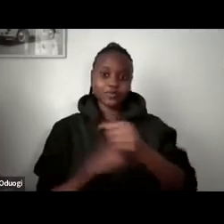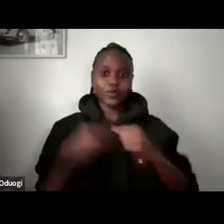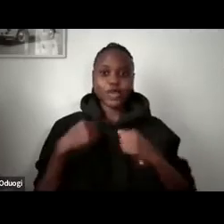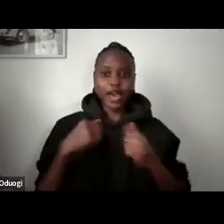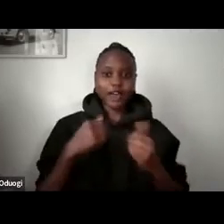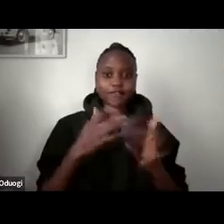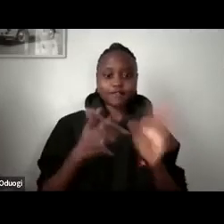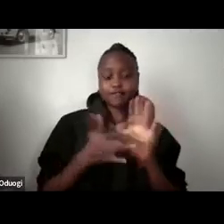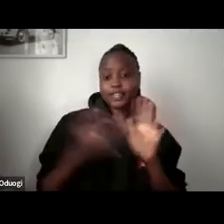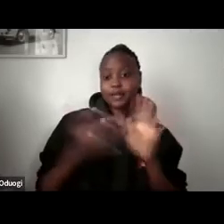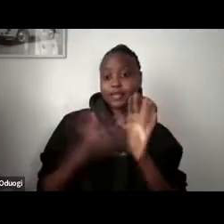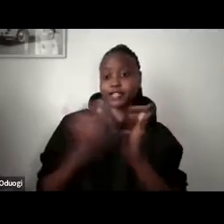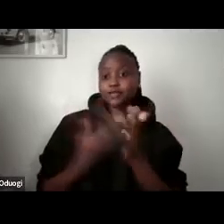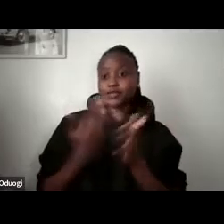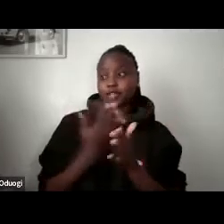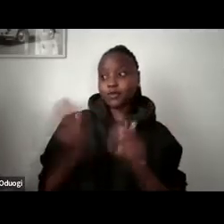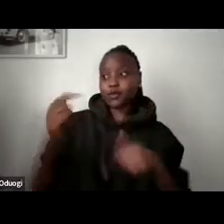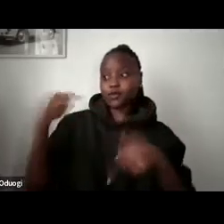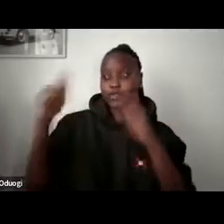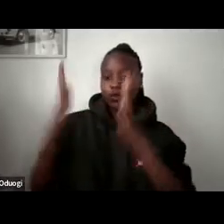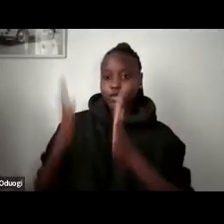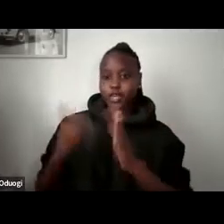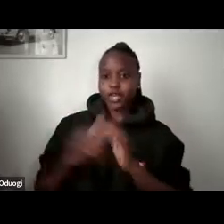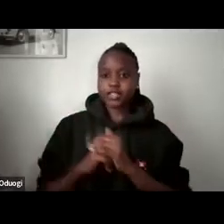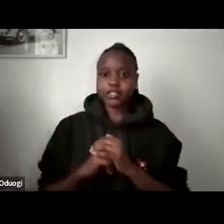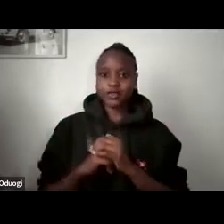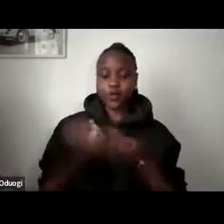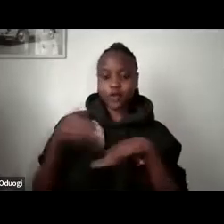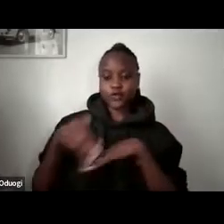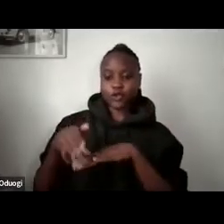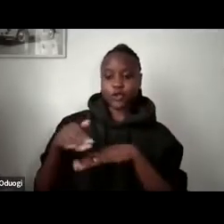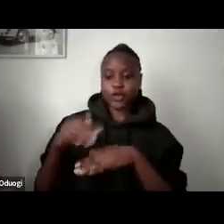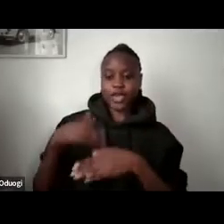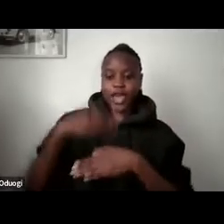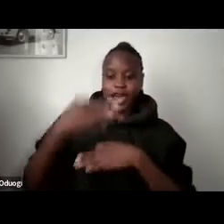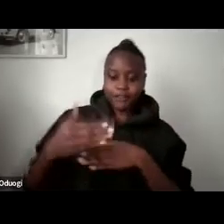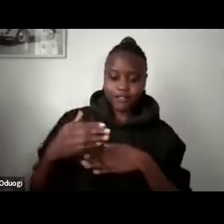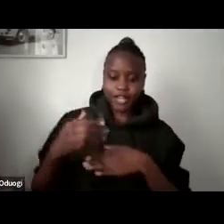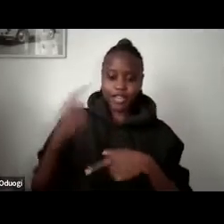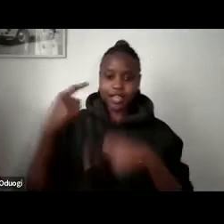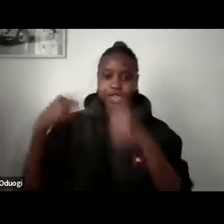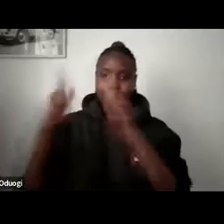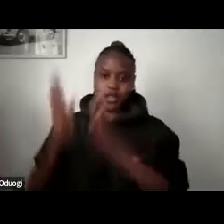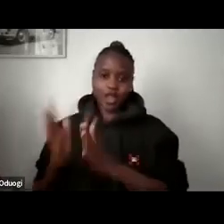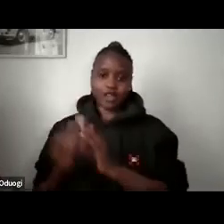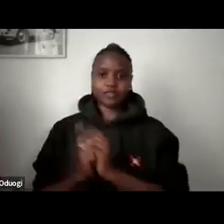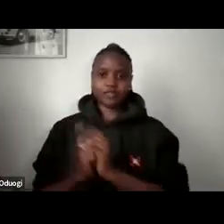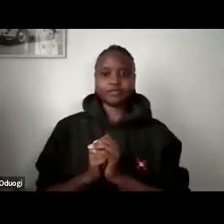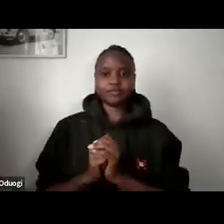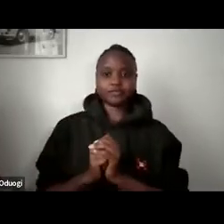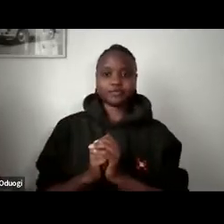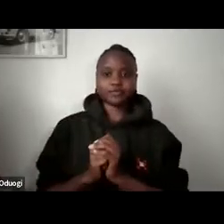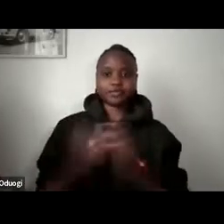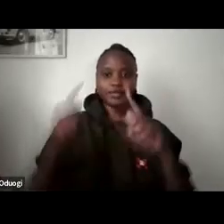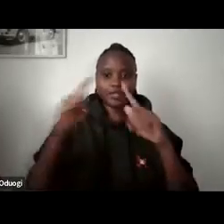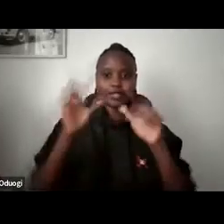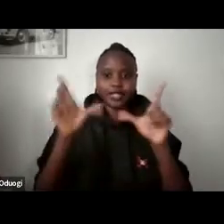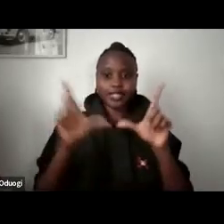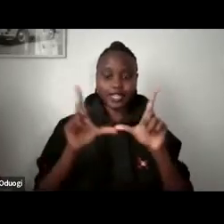some of the winners who are the runners-up. We also have certificates recognizing all the learners'